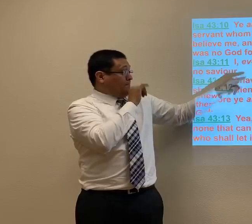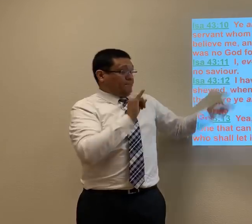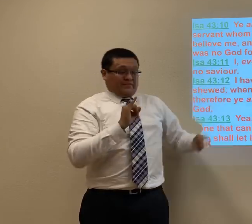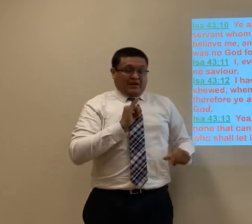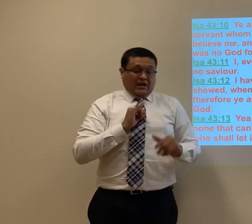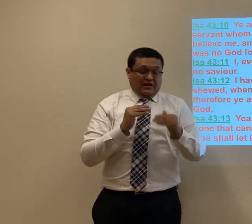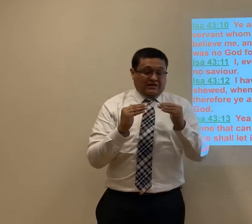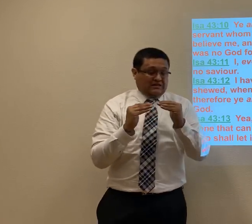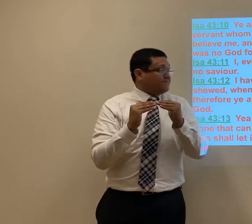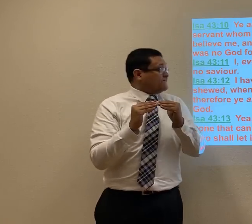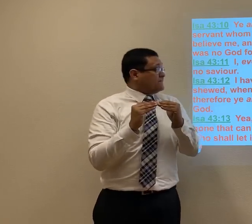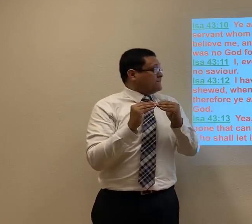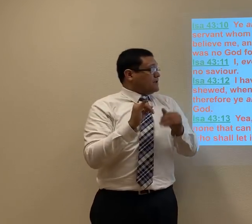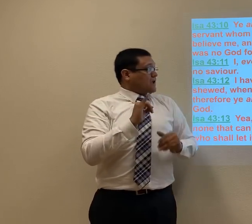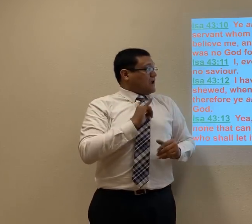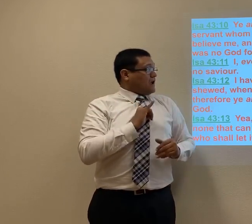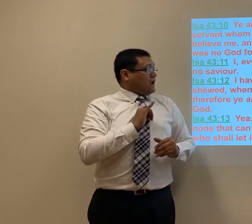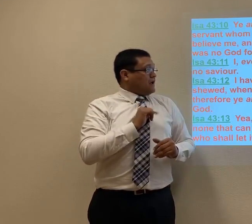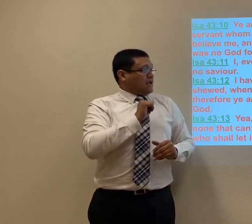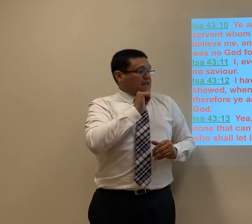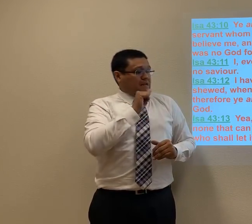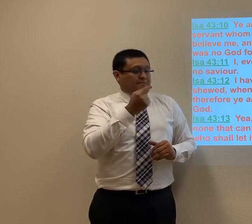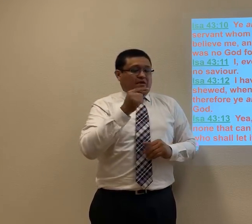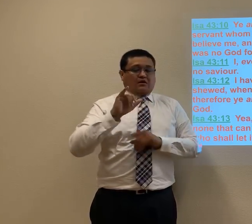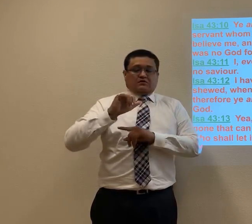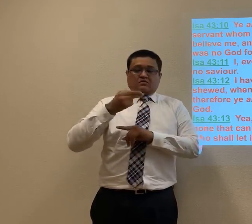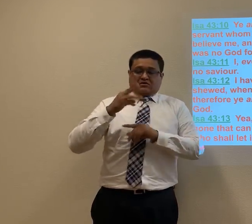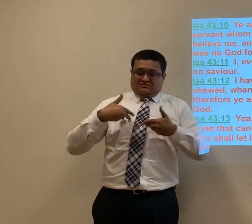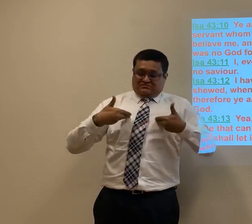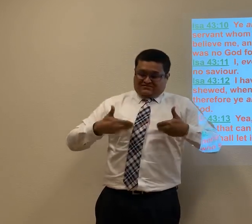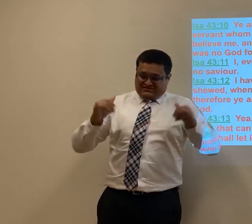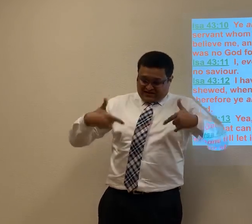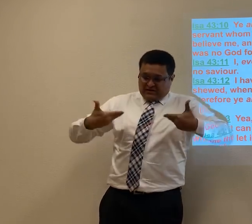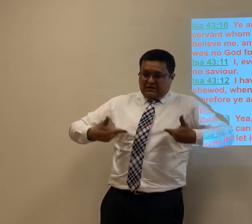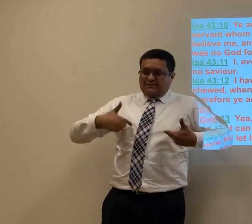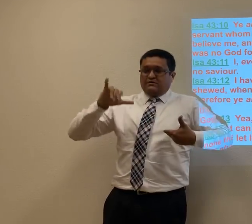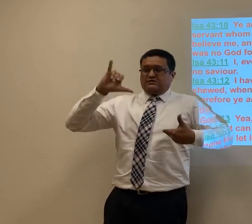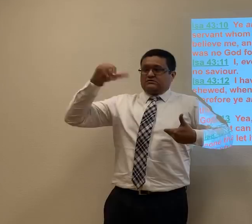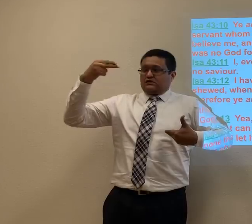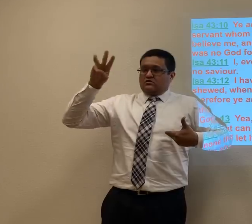It goes, the next verse says, I, even I, am the Lord, Yahweh.